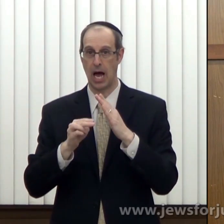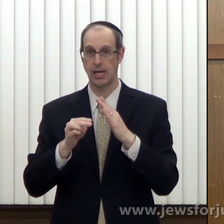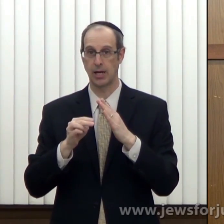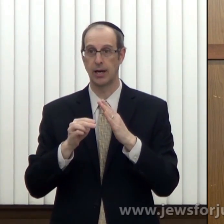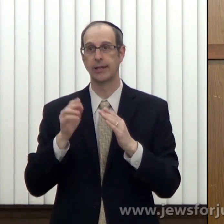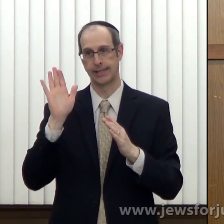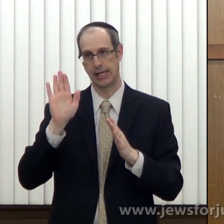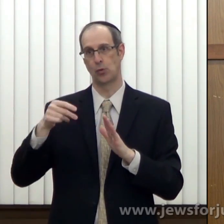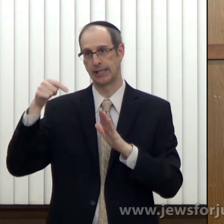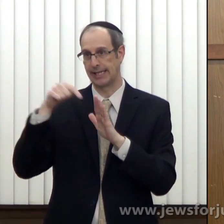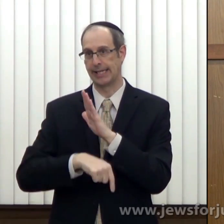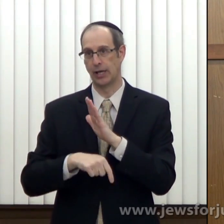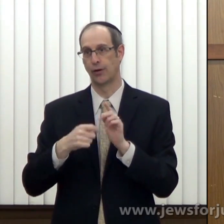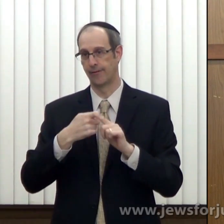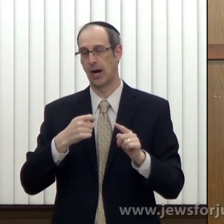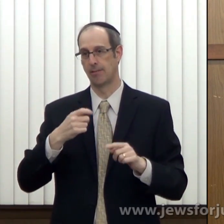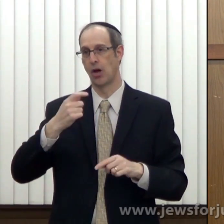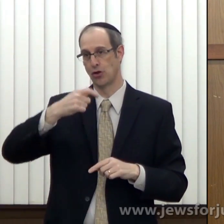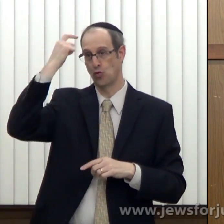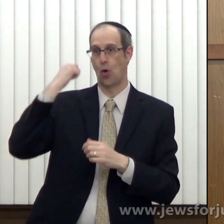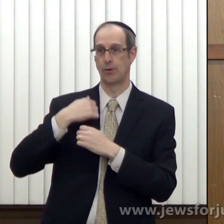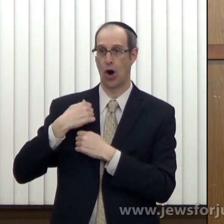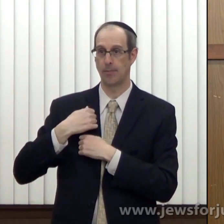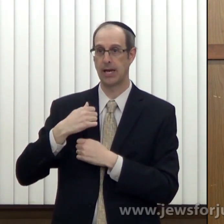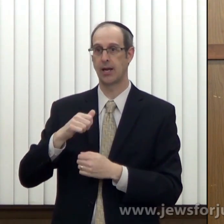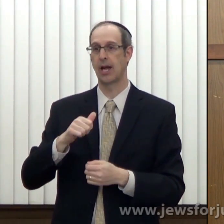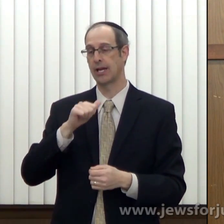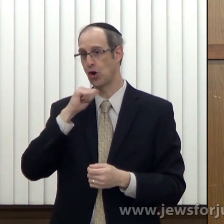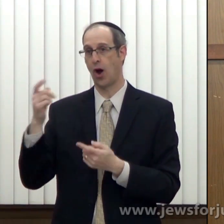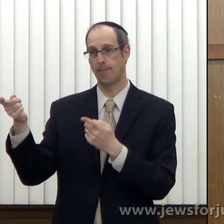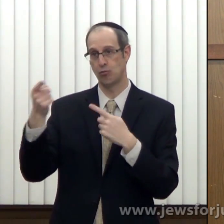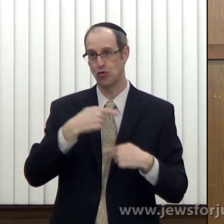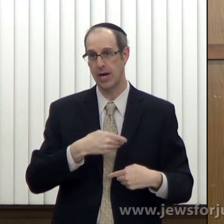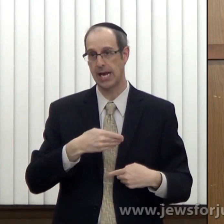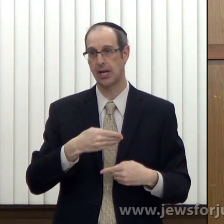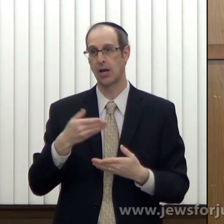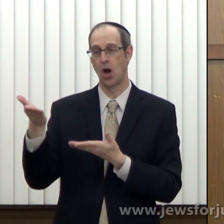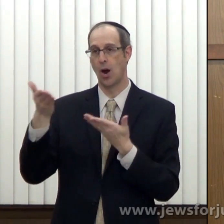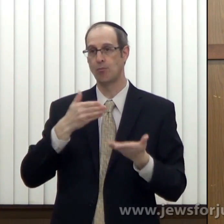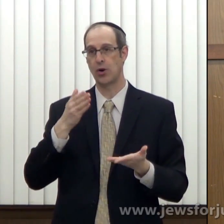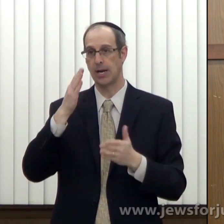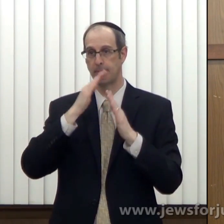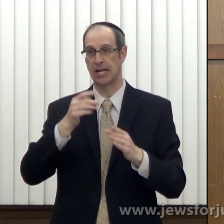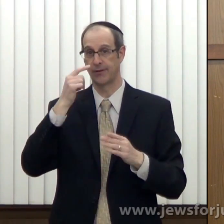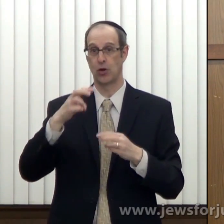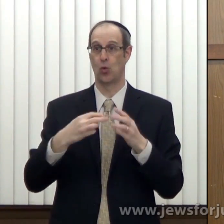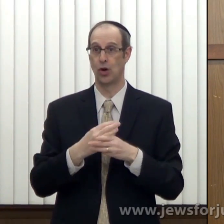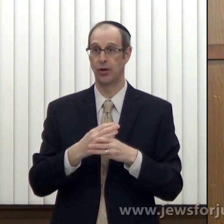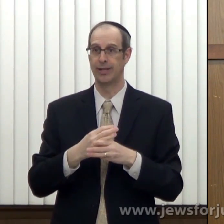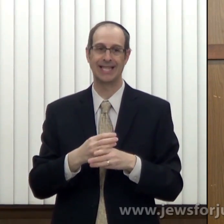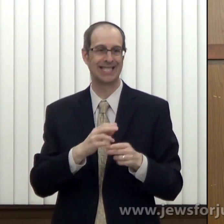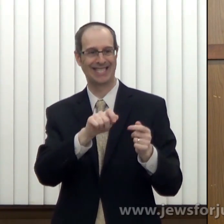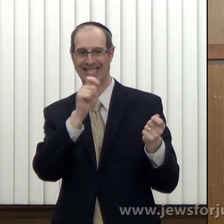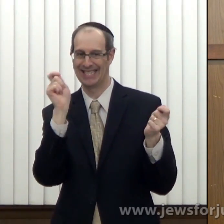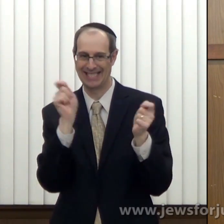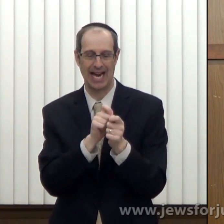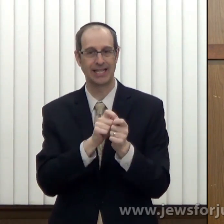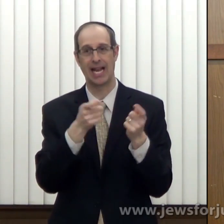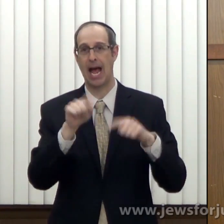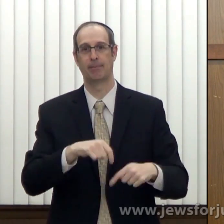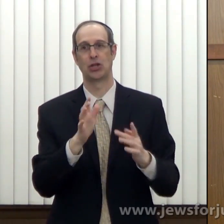he was killed by the Romans and didn't bring peace to the world, that's the same exact thing that happened to